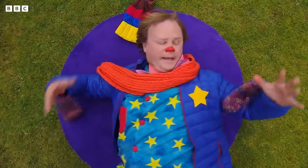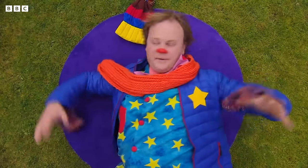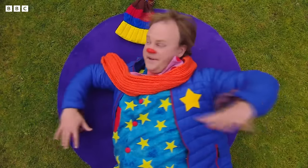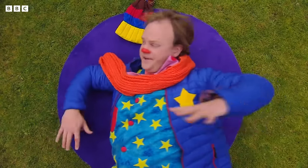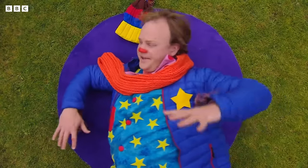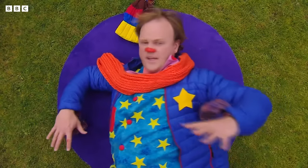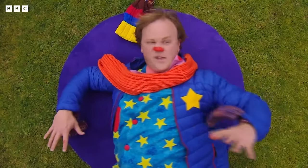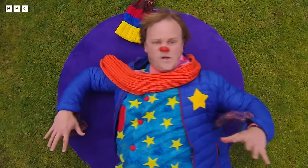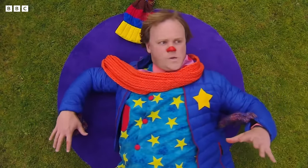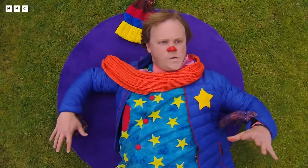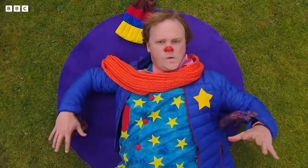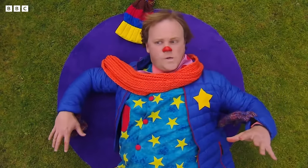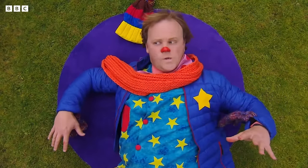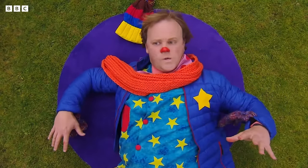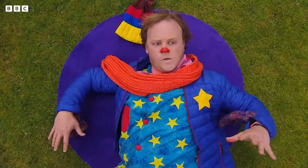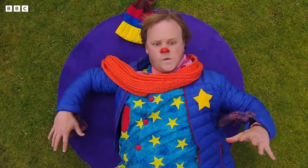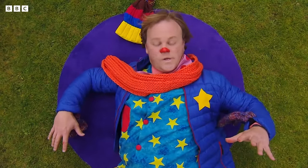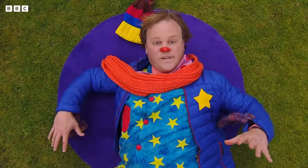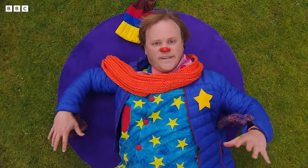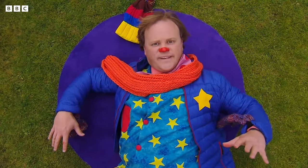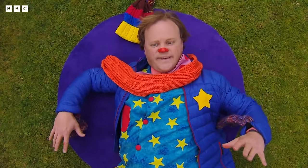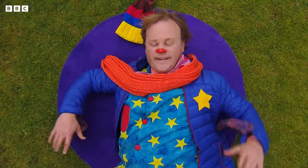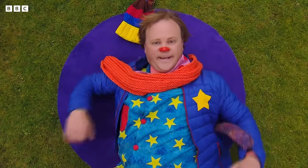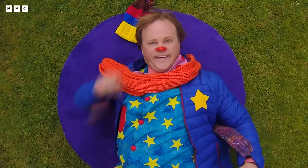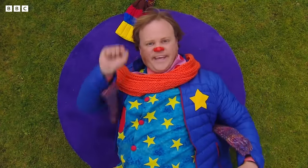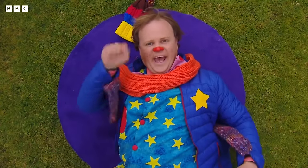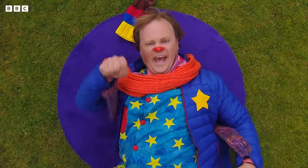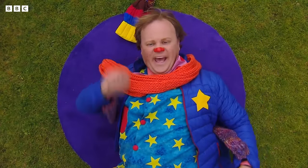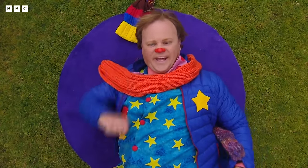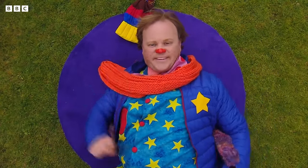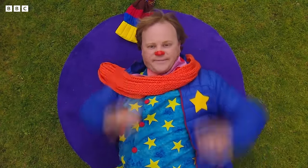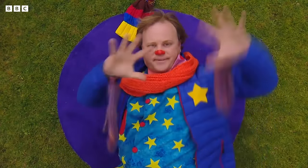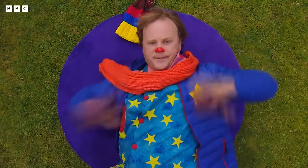I think you stretched a bit too far, Mr. Tumble. Yes.